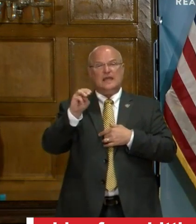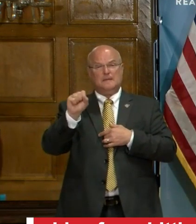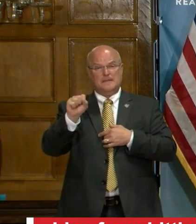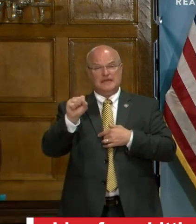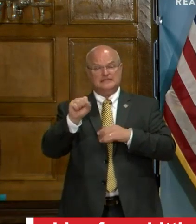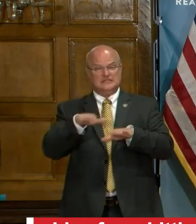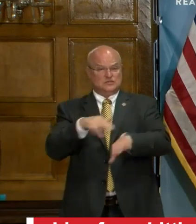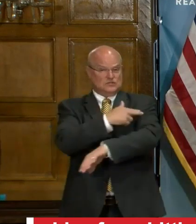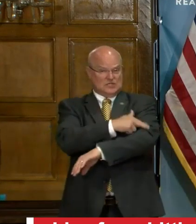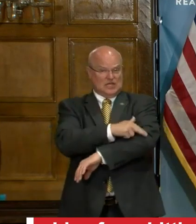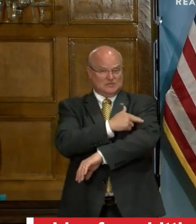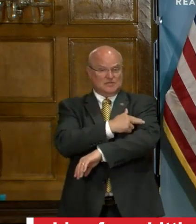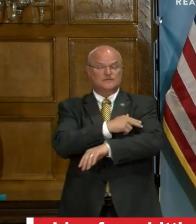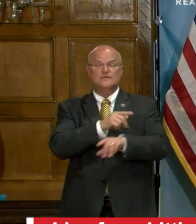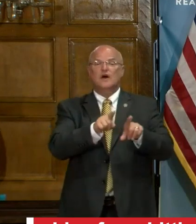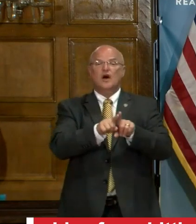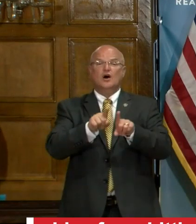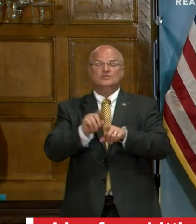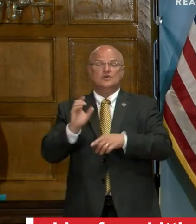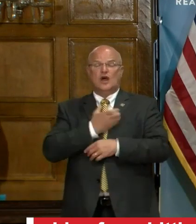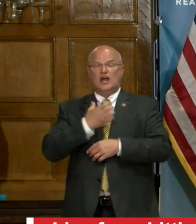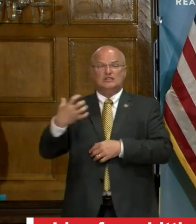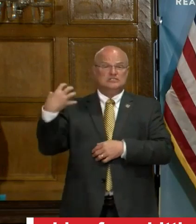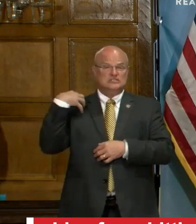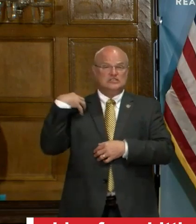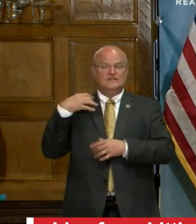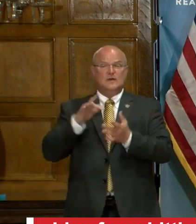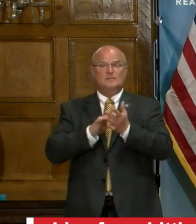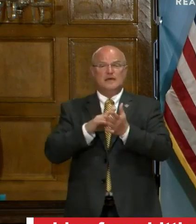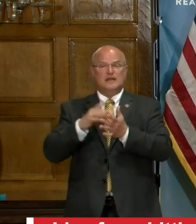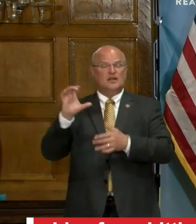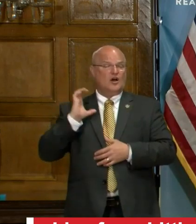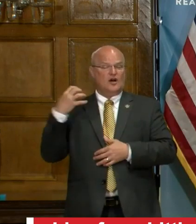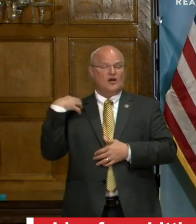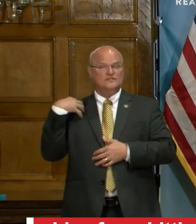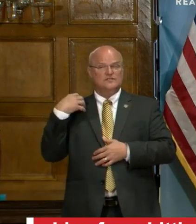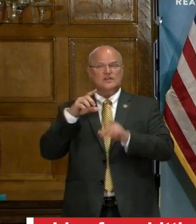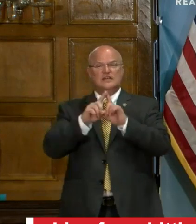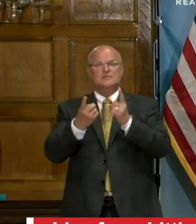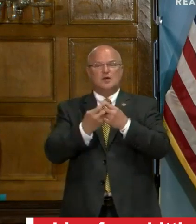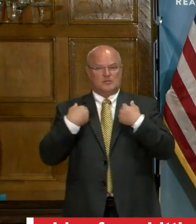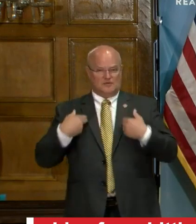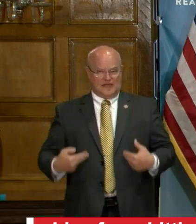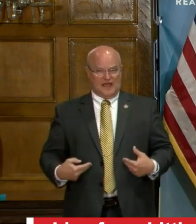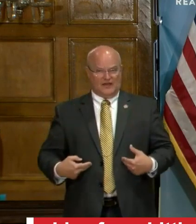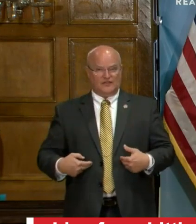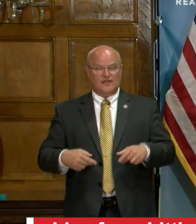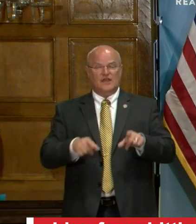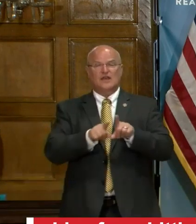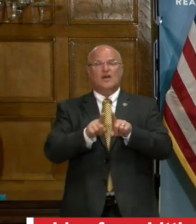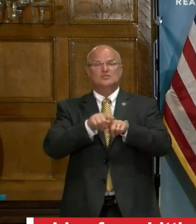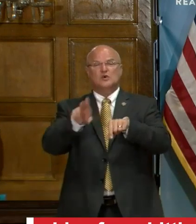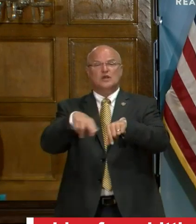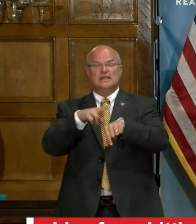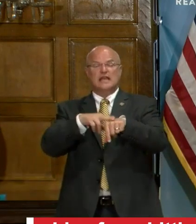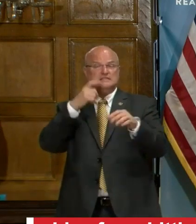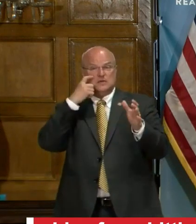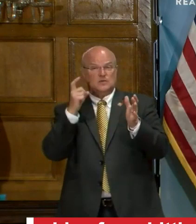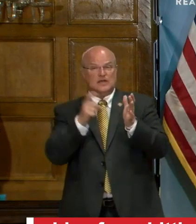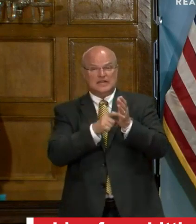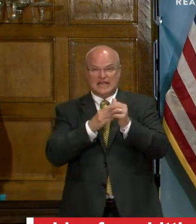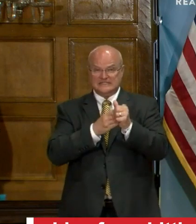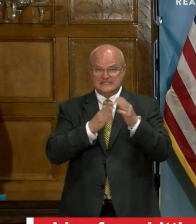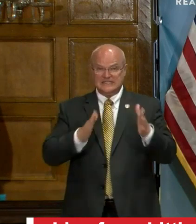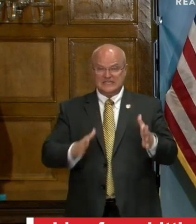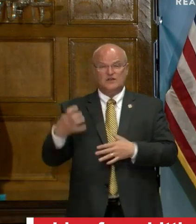and Children's Hospital. He is also our Chief Medical Officer at the Arkansas Department of Health, and also a nationally recognized